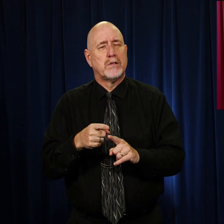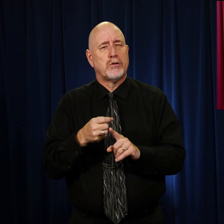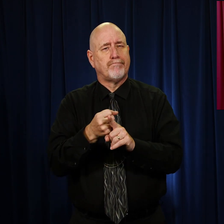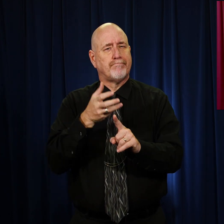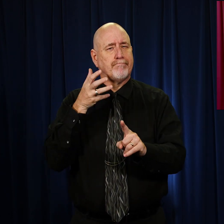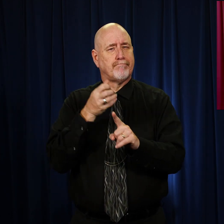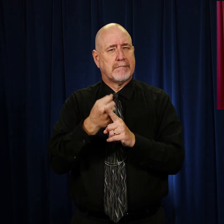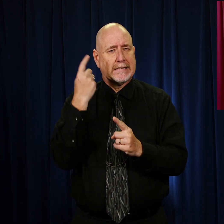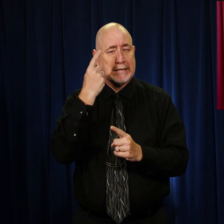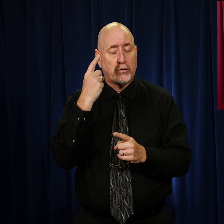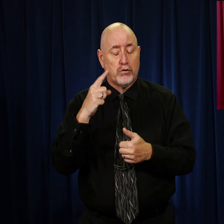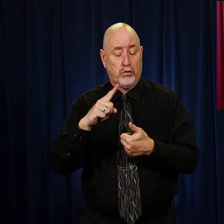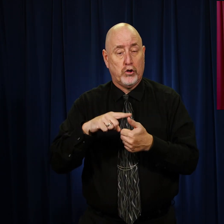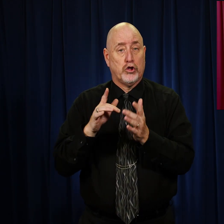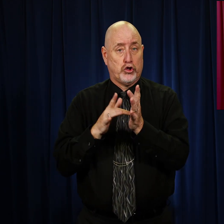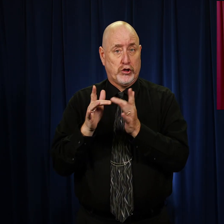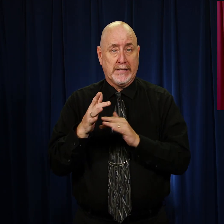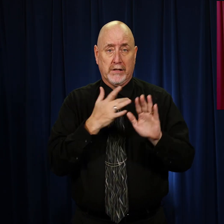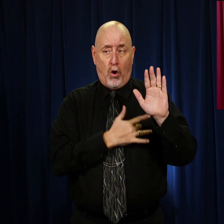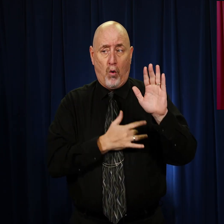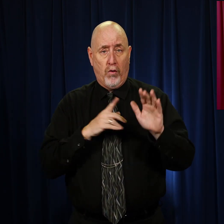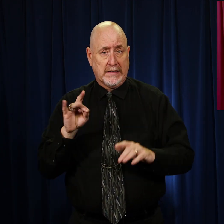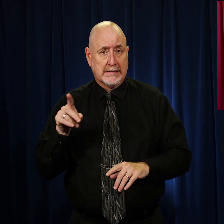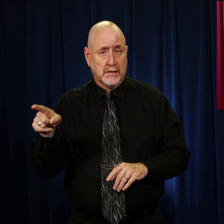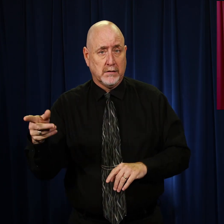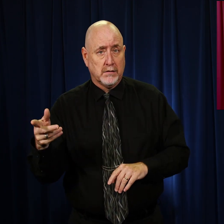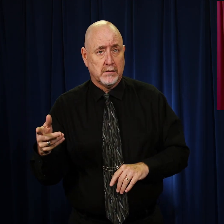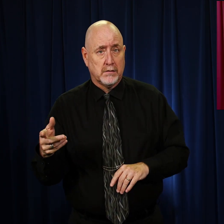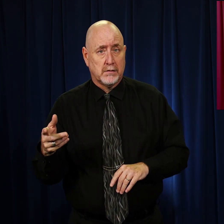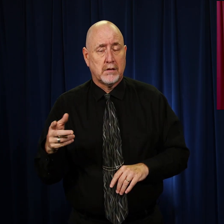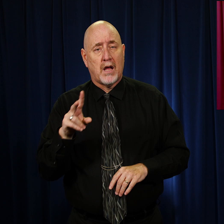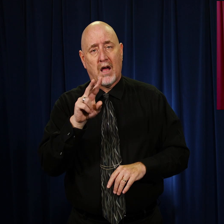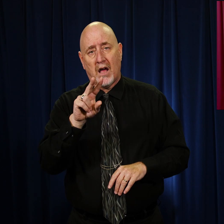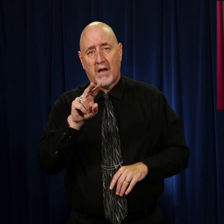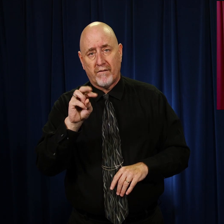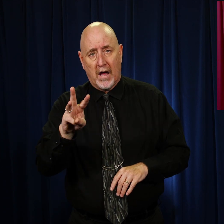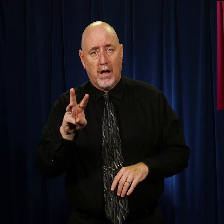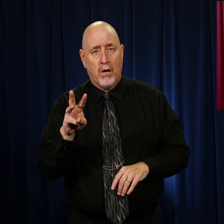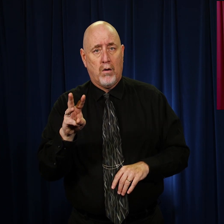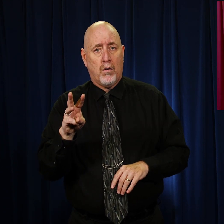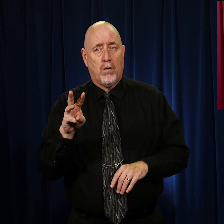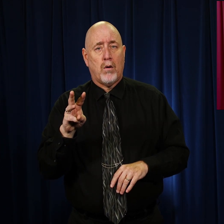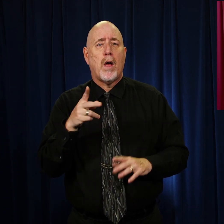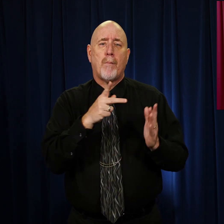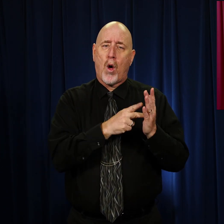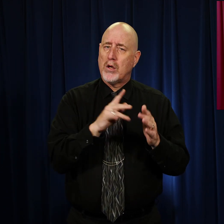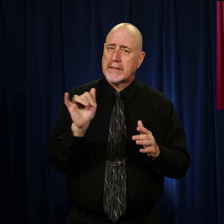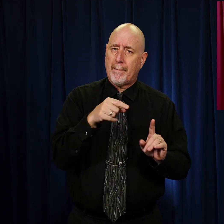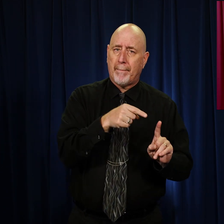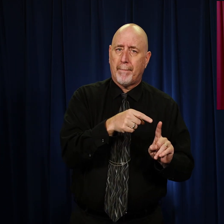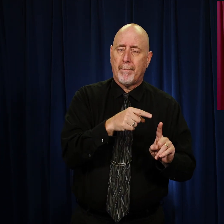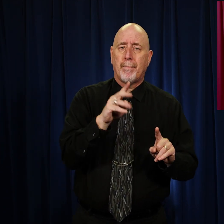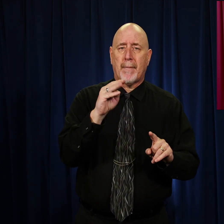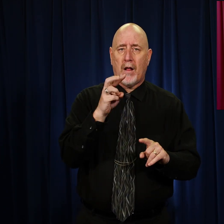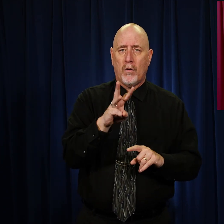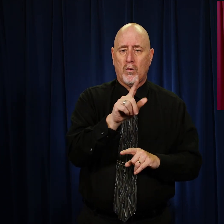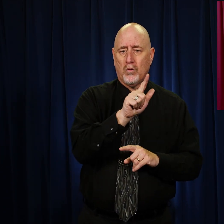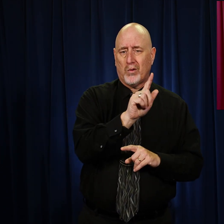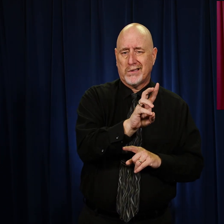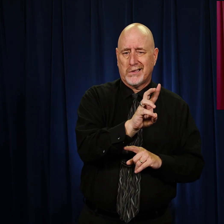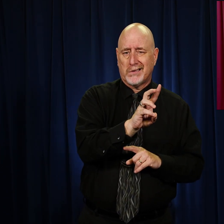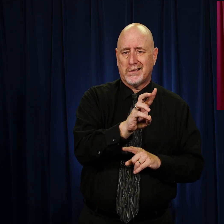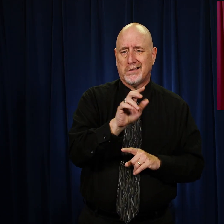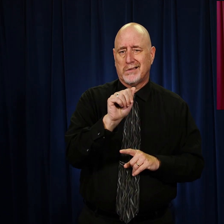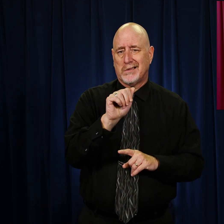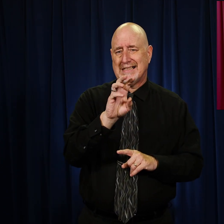consider here. First of all, Jesus Himself took oaths. He took a vow, and Paul did the same thing. Matthew chapter